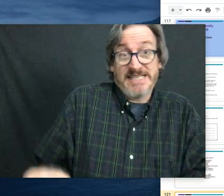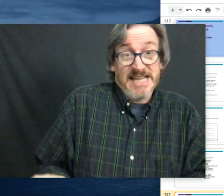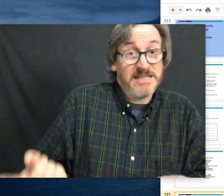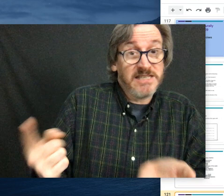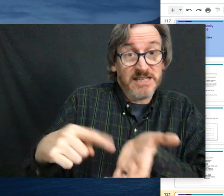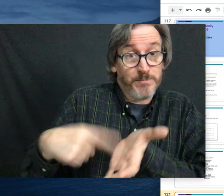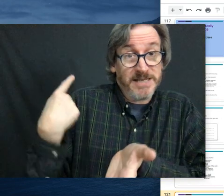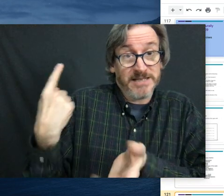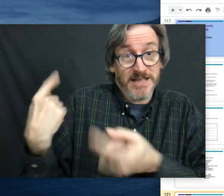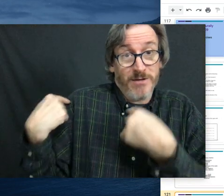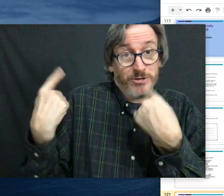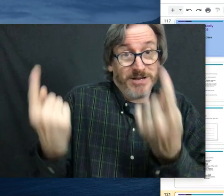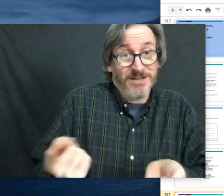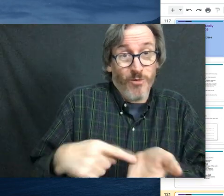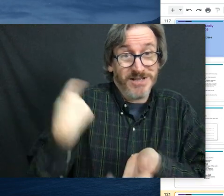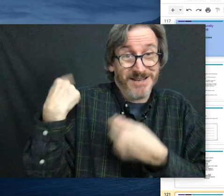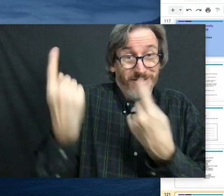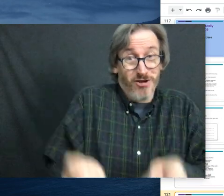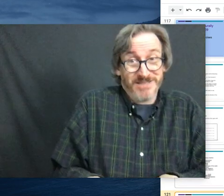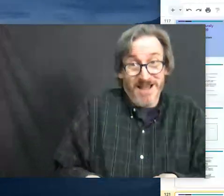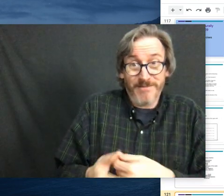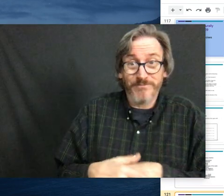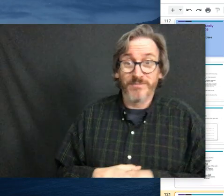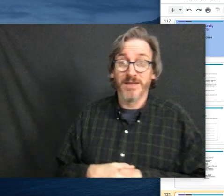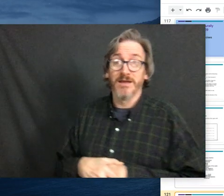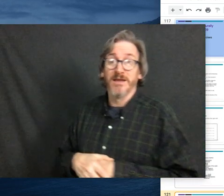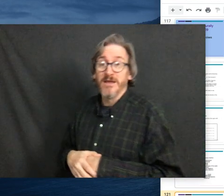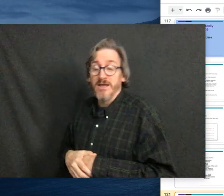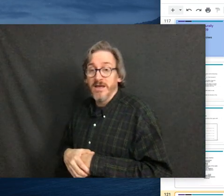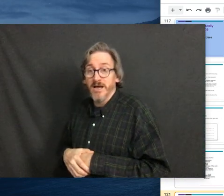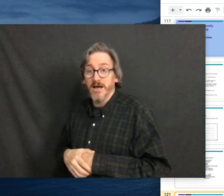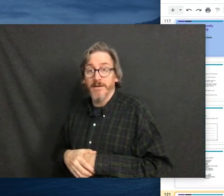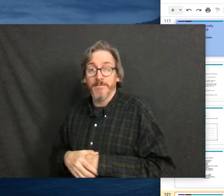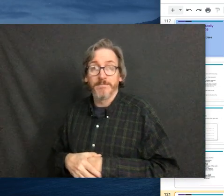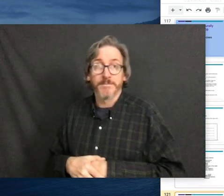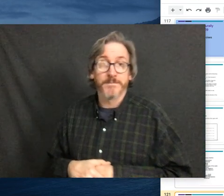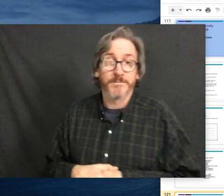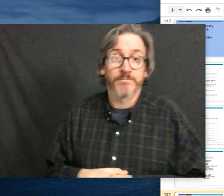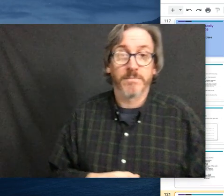it since is basically how it would translate. Once in a long time.